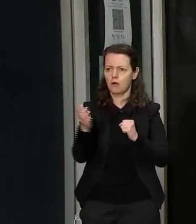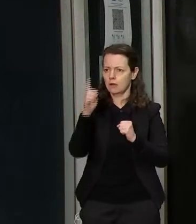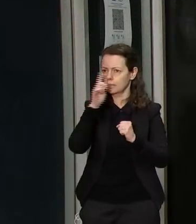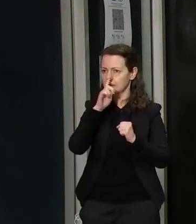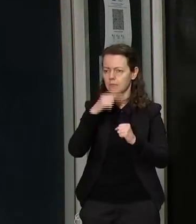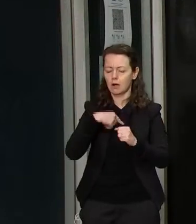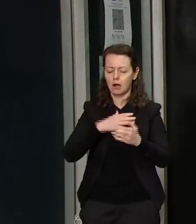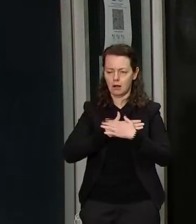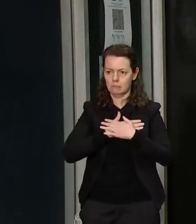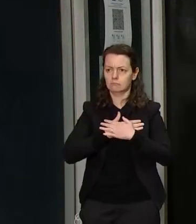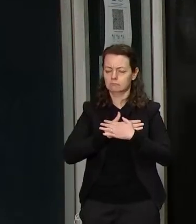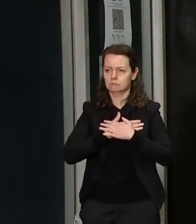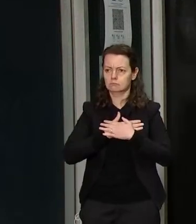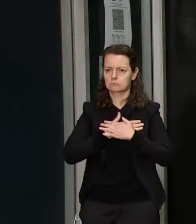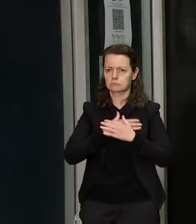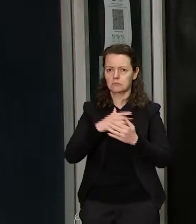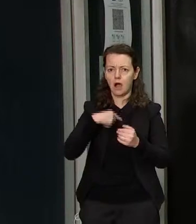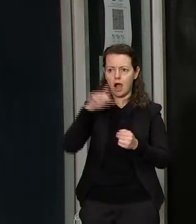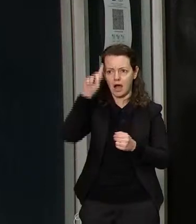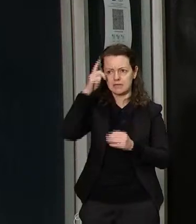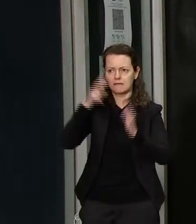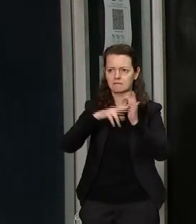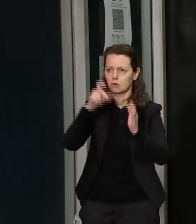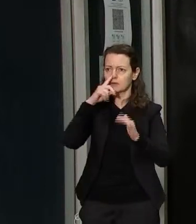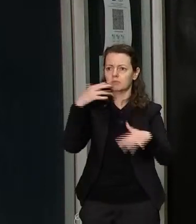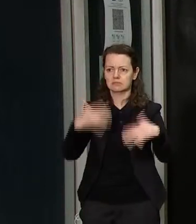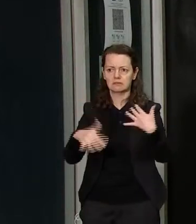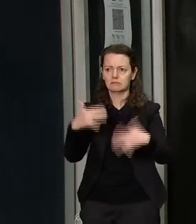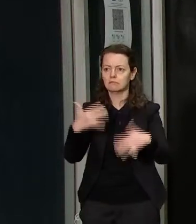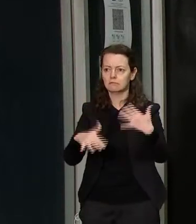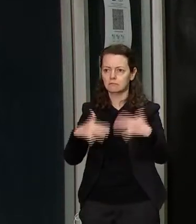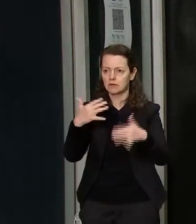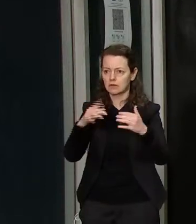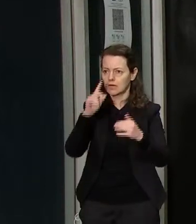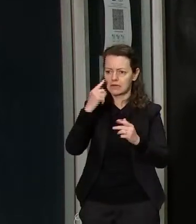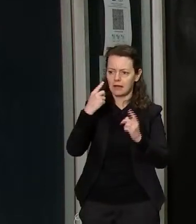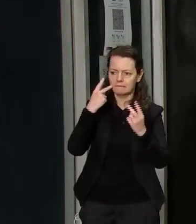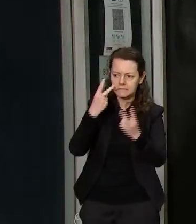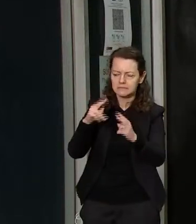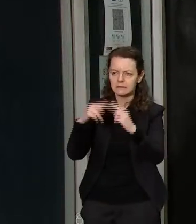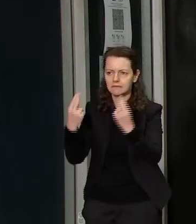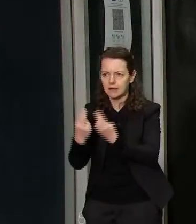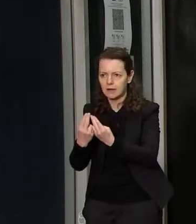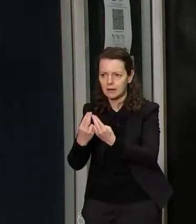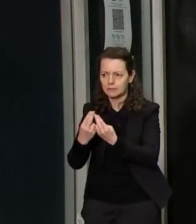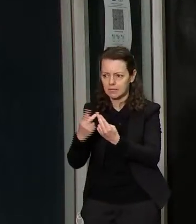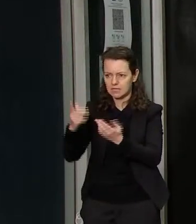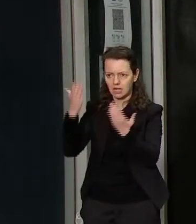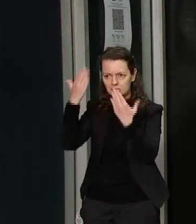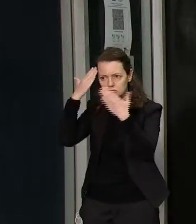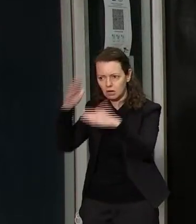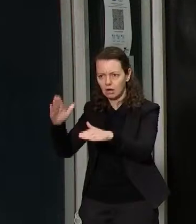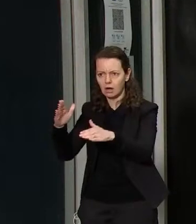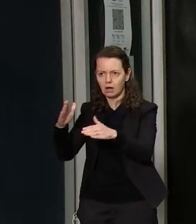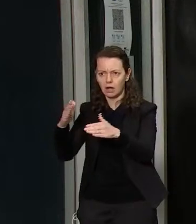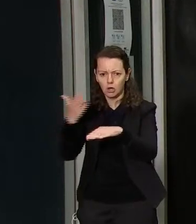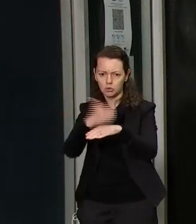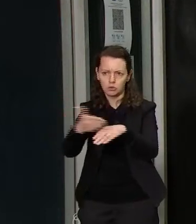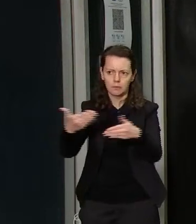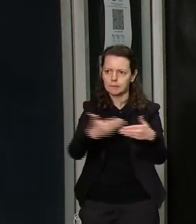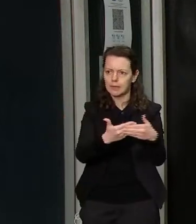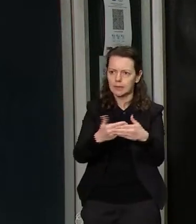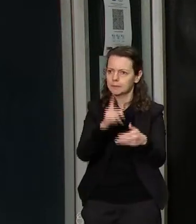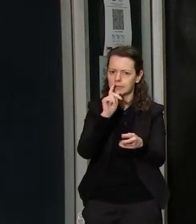fathom what it's meant across Victoria through a lockdown and through all of the circuit breakers and lockdowns